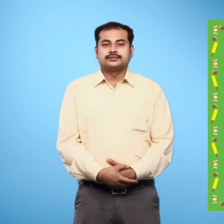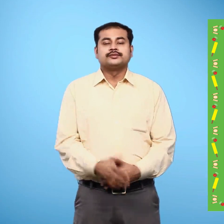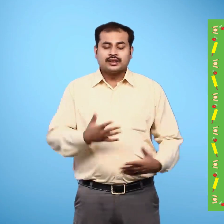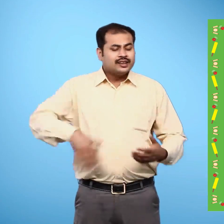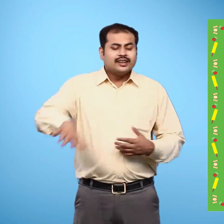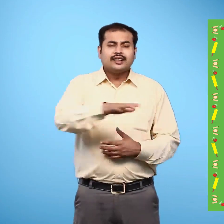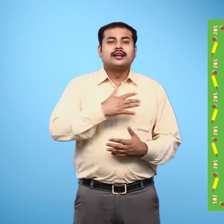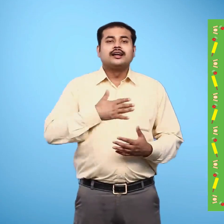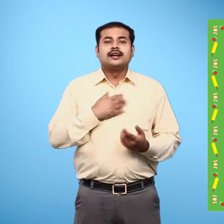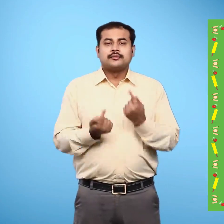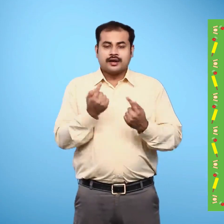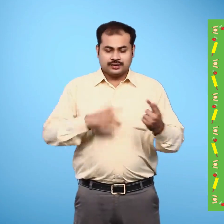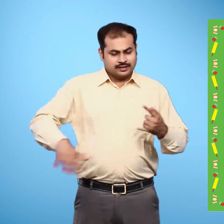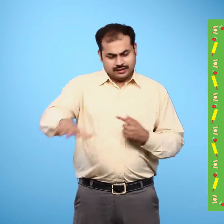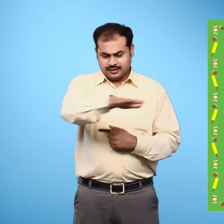in the playground.